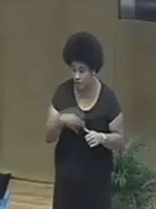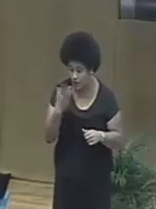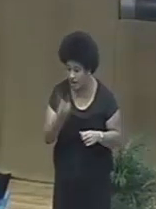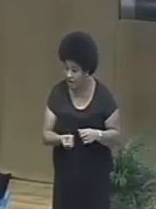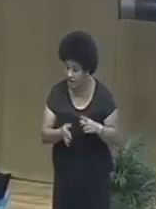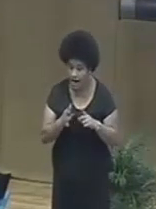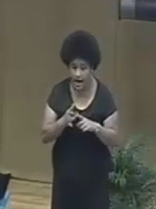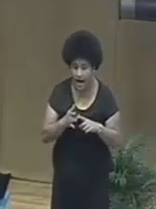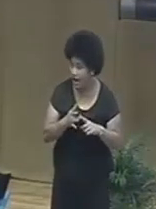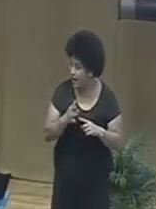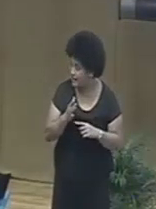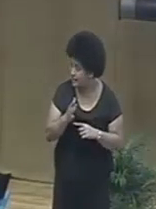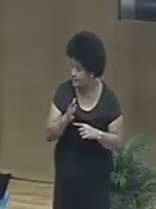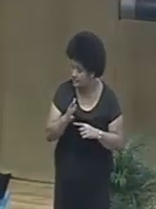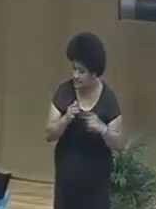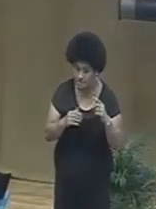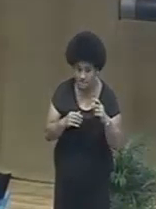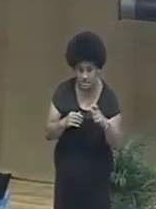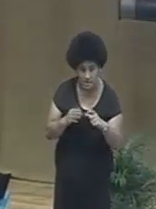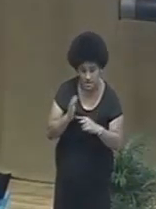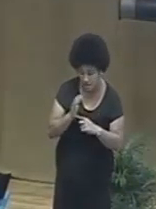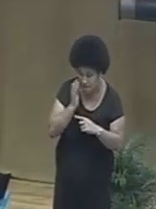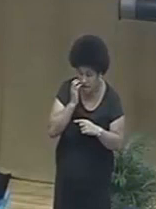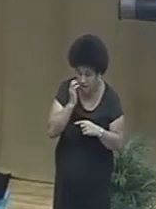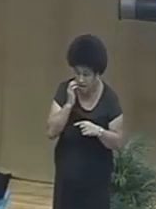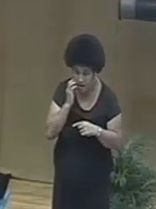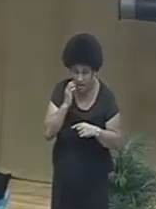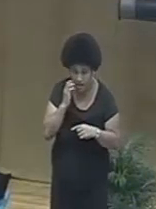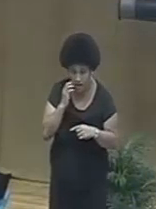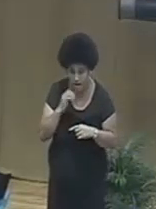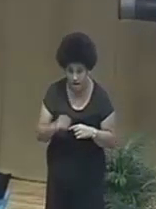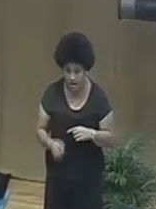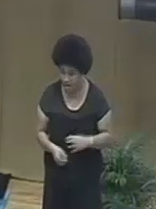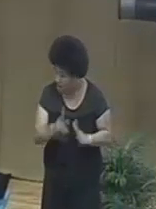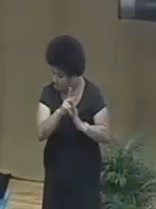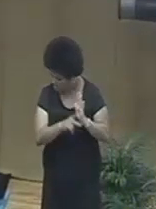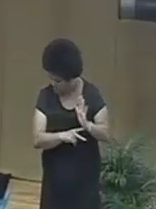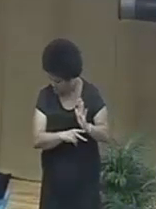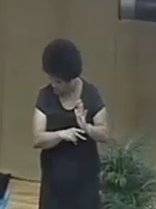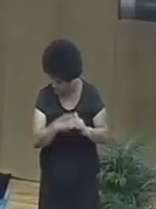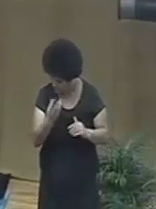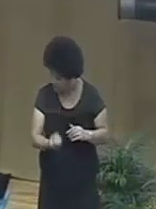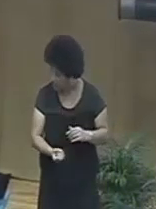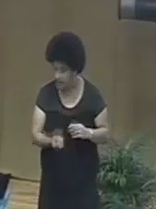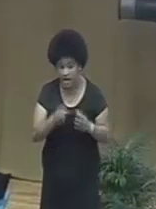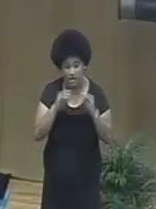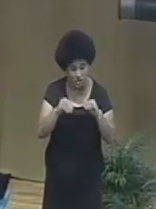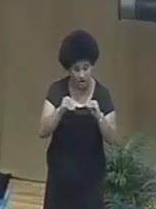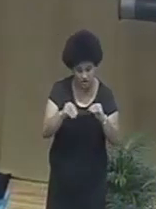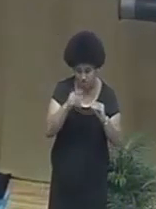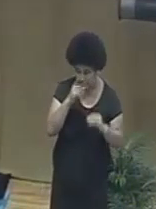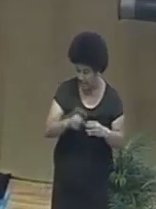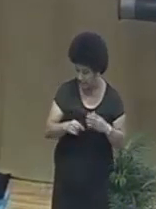policy. Some researchers have argued that Facebook and other social networking sites have educational